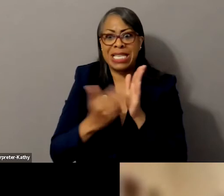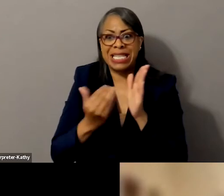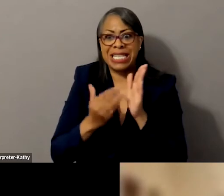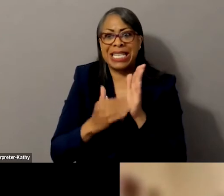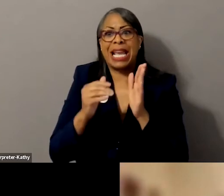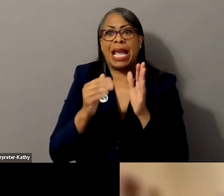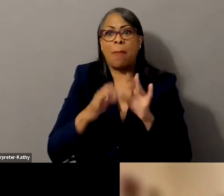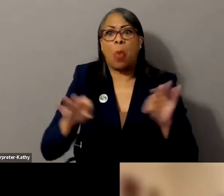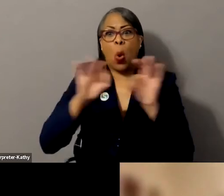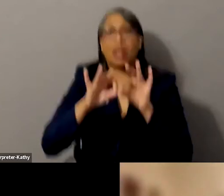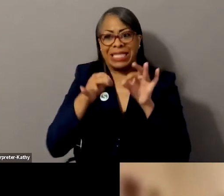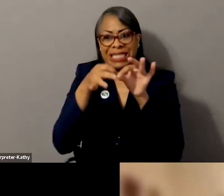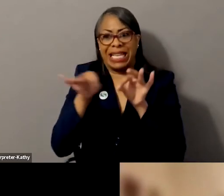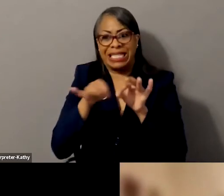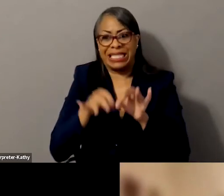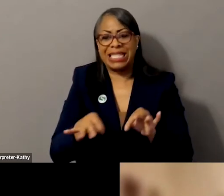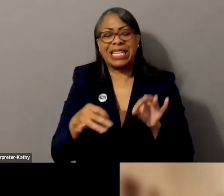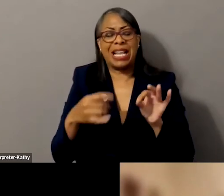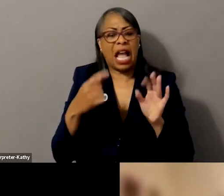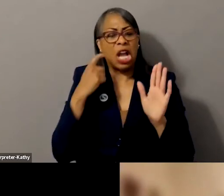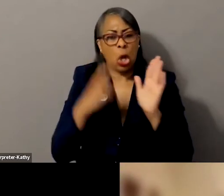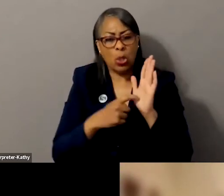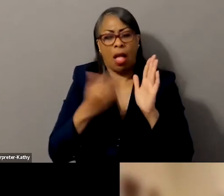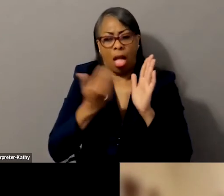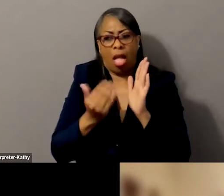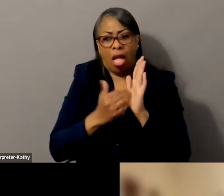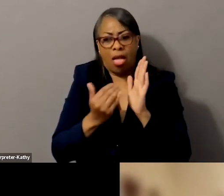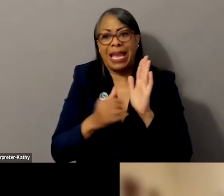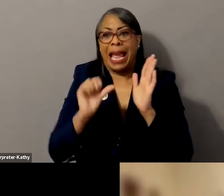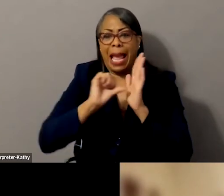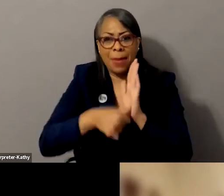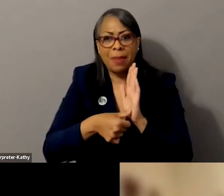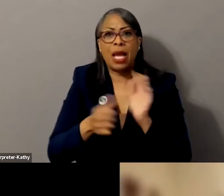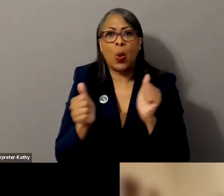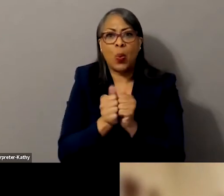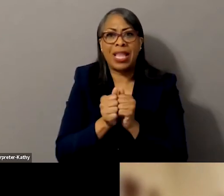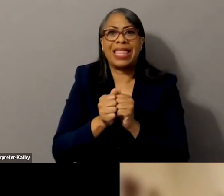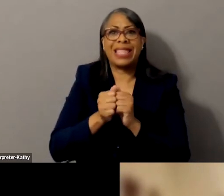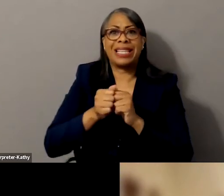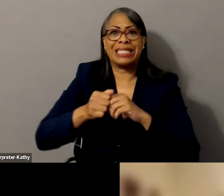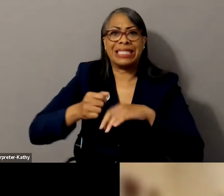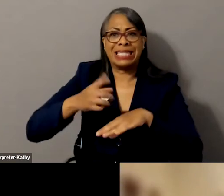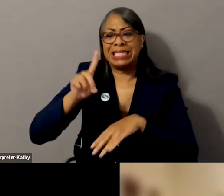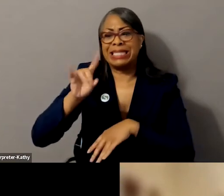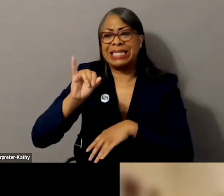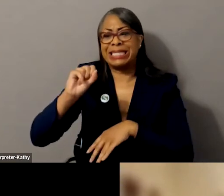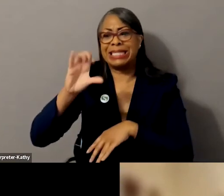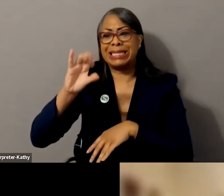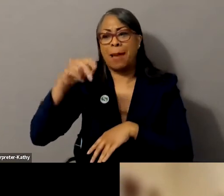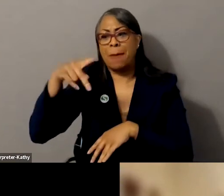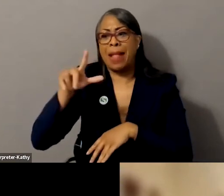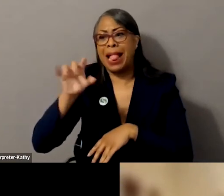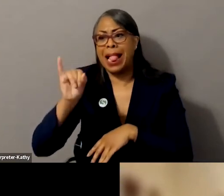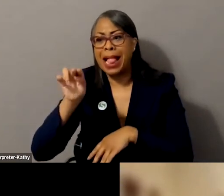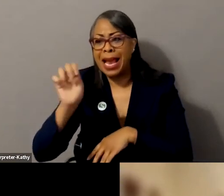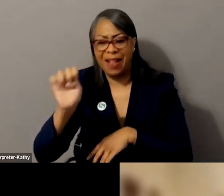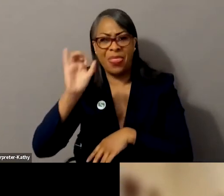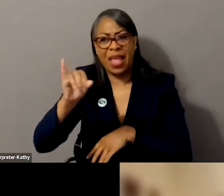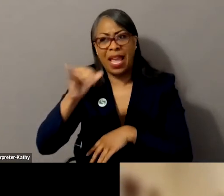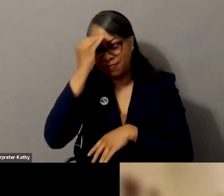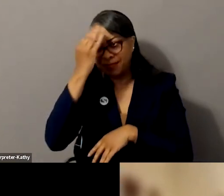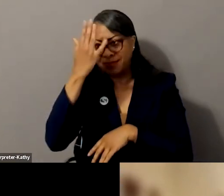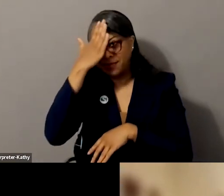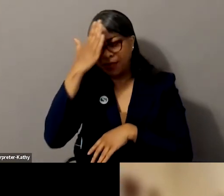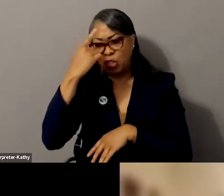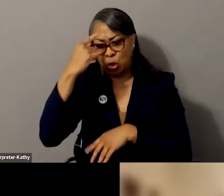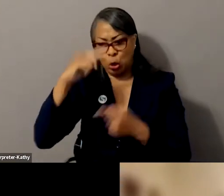that several times, implement it with discipline. So that's been key to me. The key objectives of this